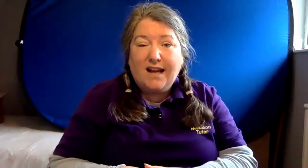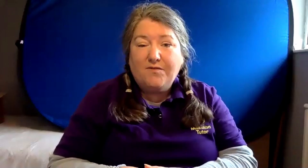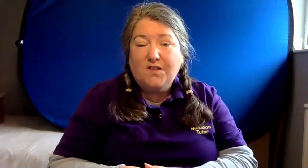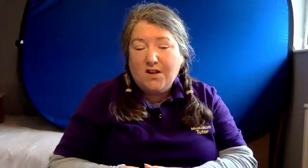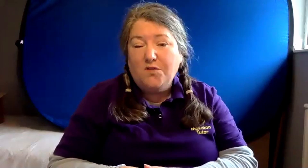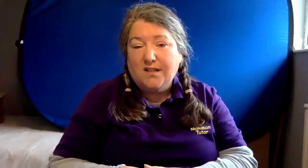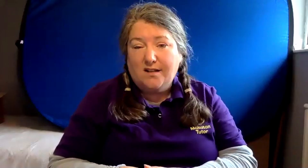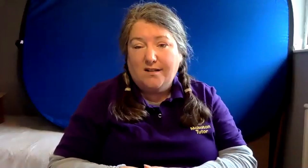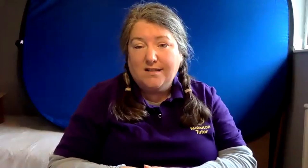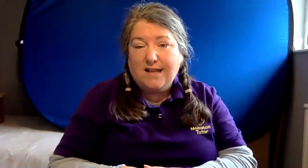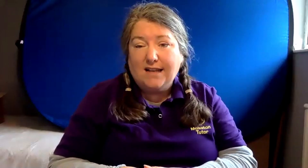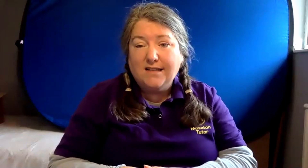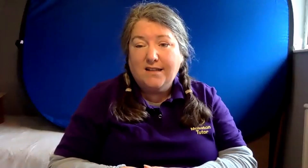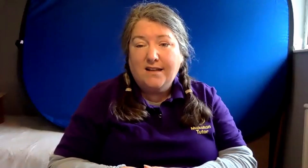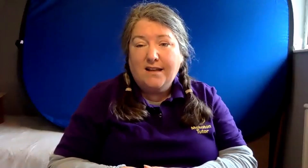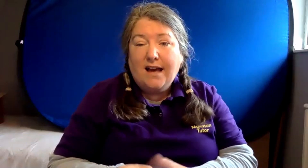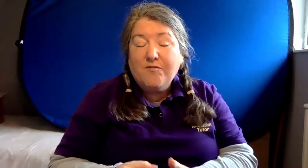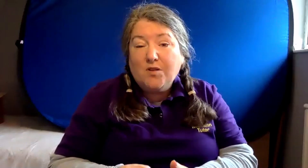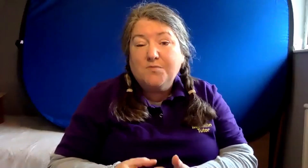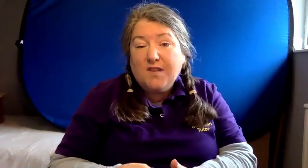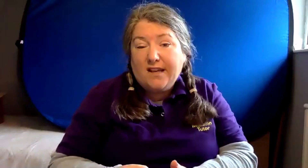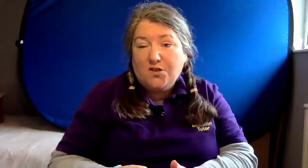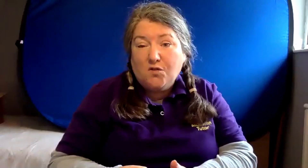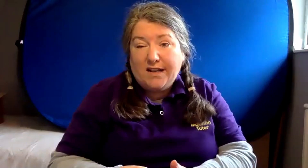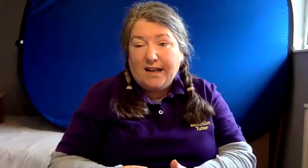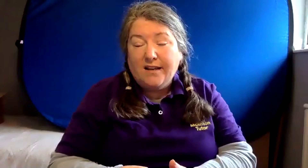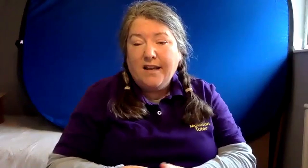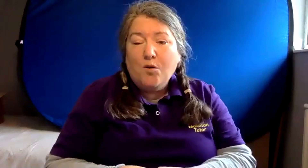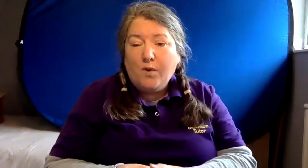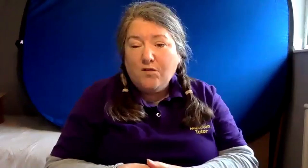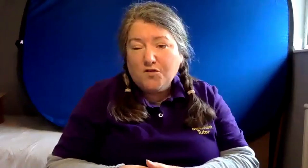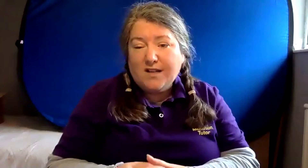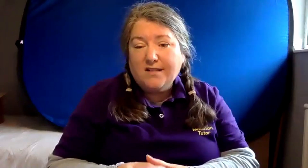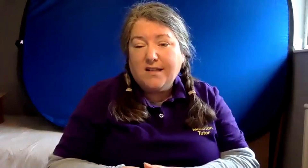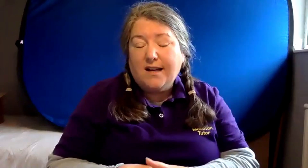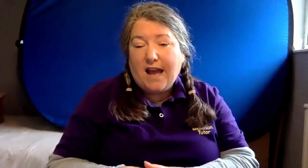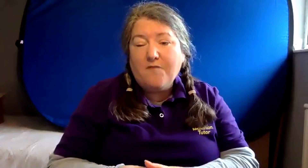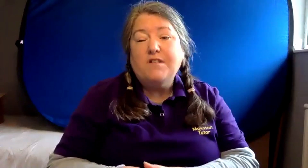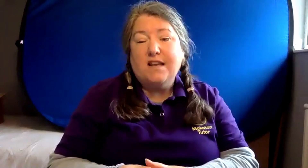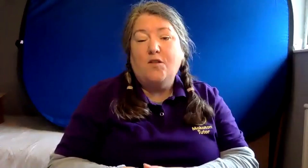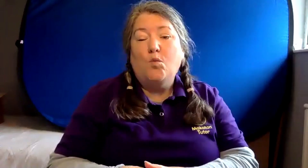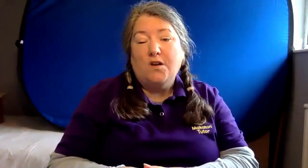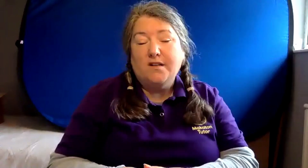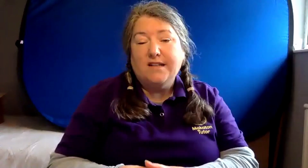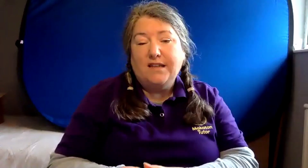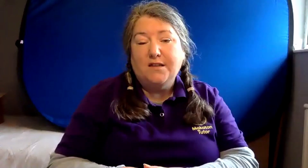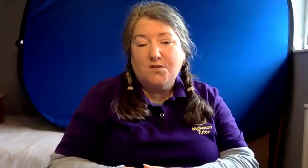level the user can understand. And if possible, they can join in. We're not trying to sign every single word in the